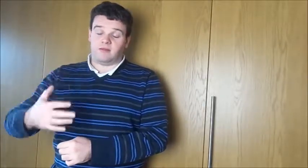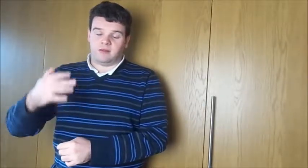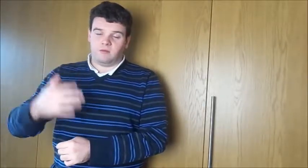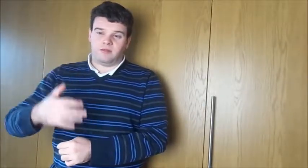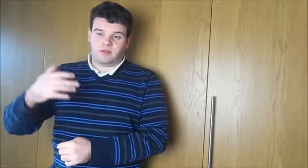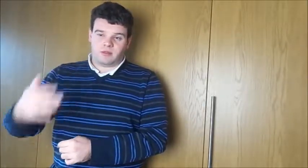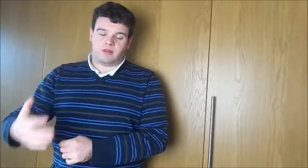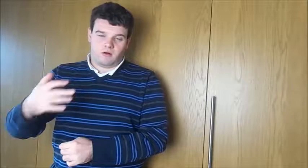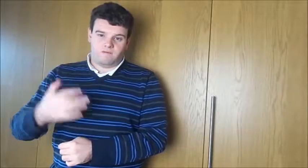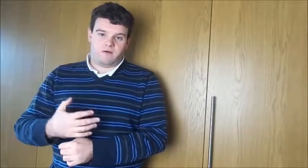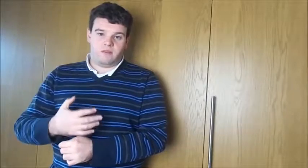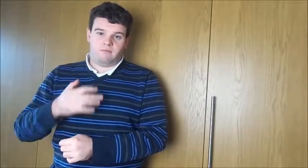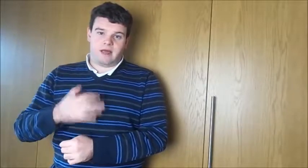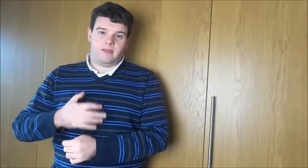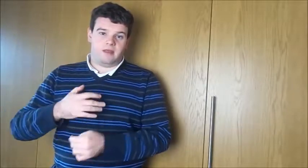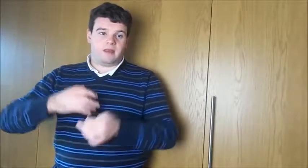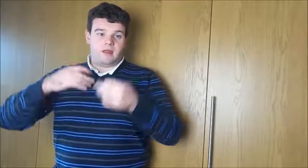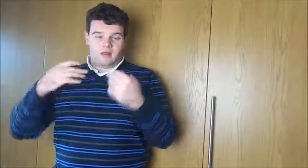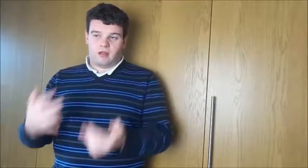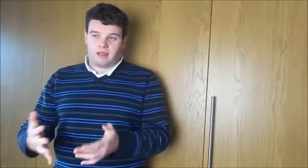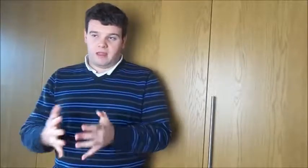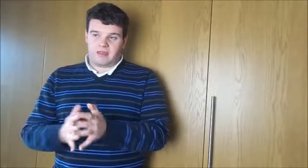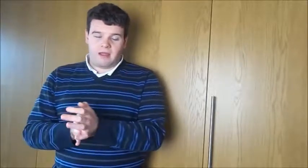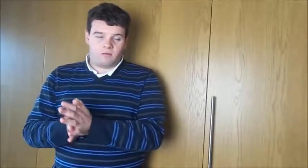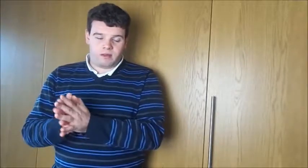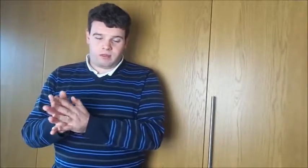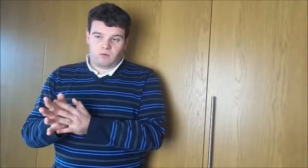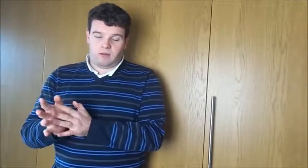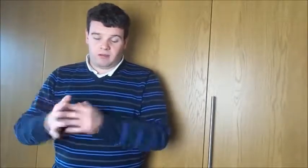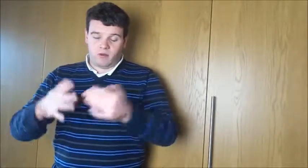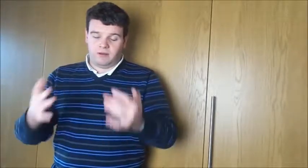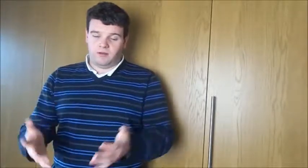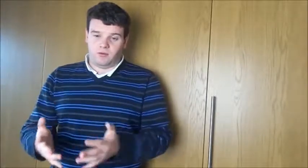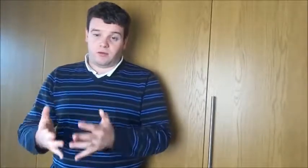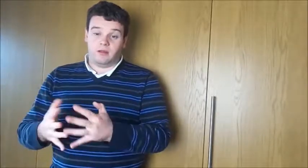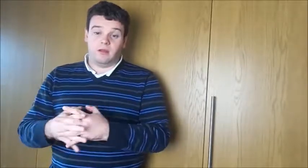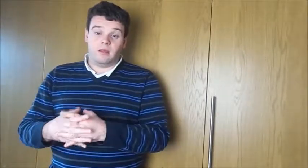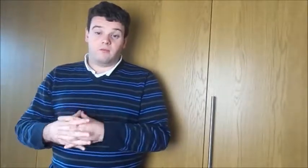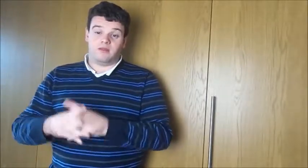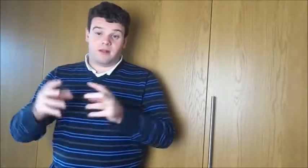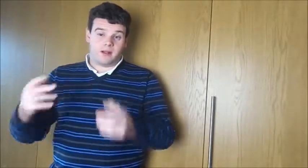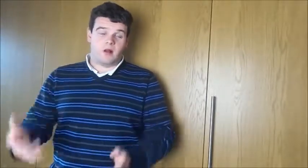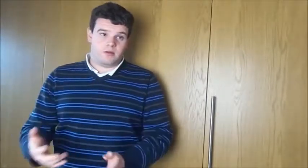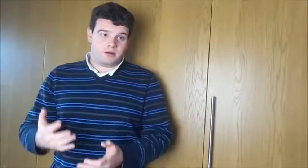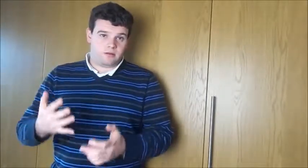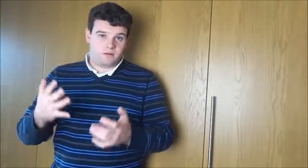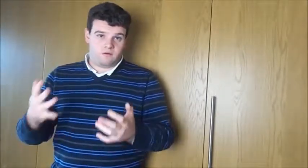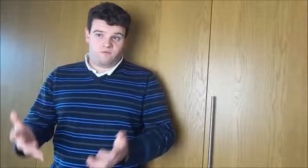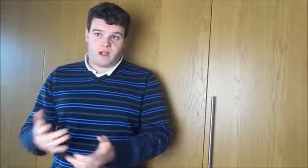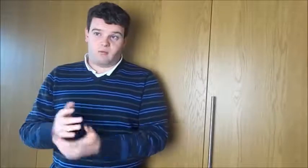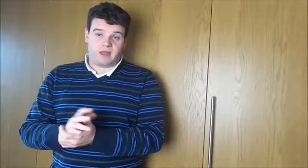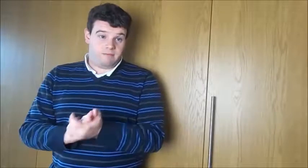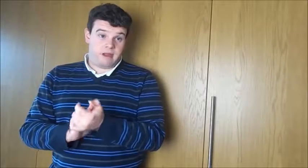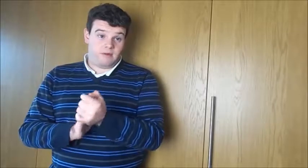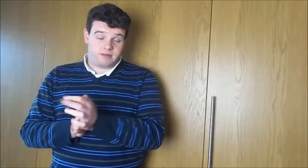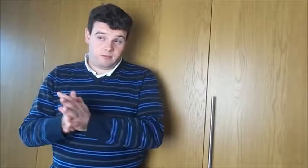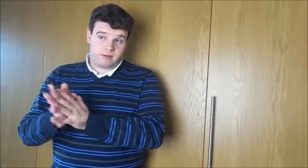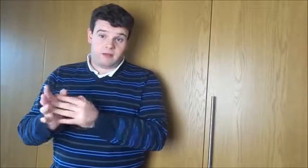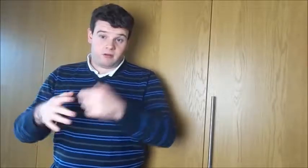she was the sister of the man that his eldest daughter, his only daughter, Princess Charlotte of Wales, had married. So,